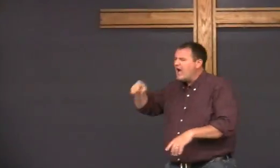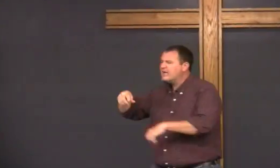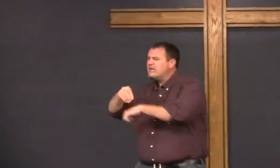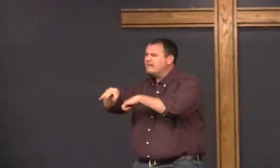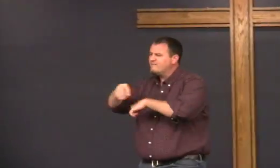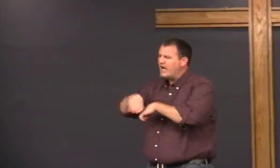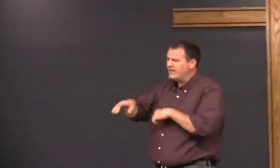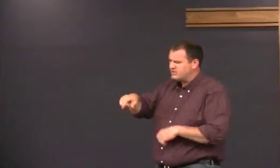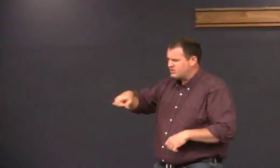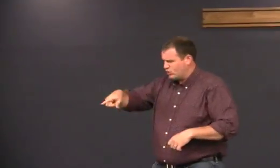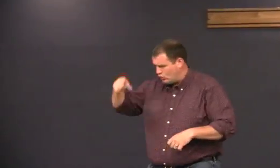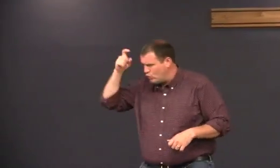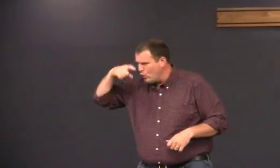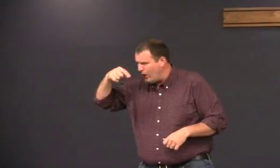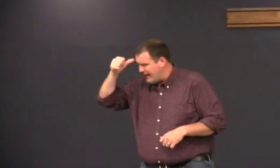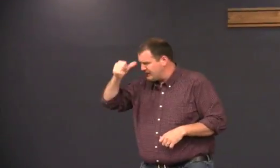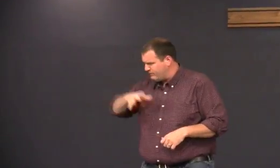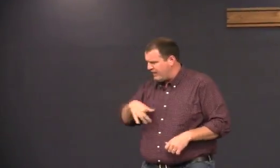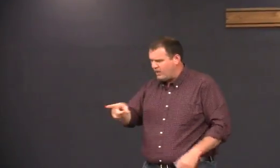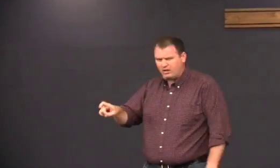I need advice. You a wise man?